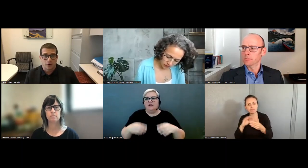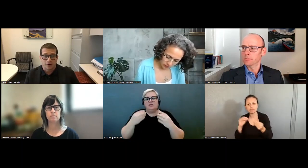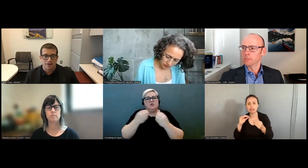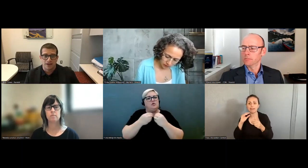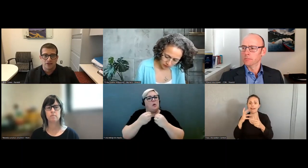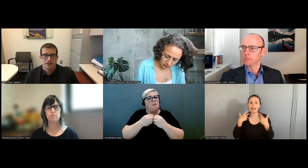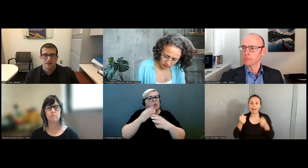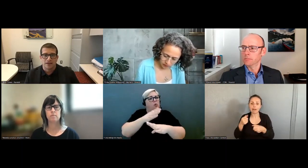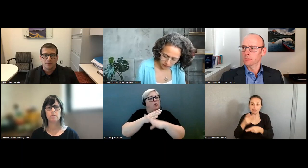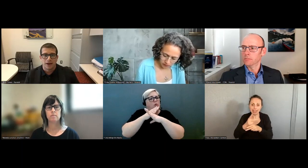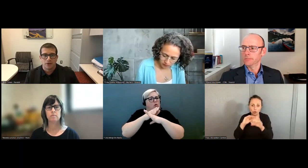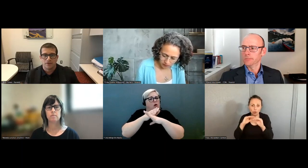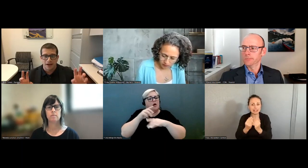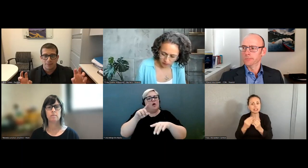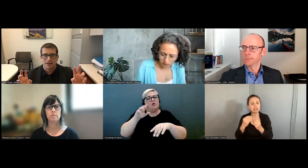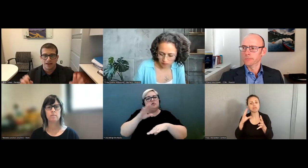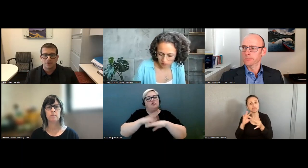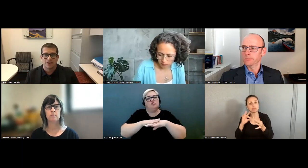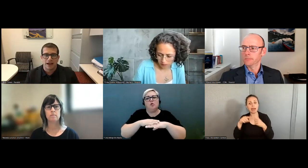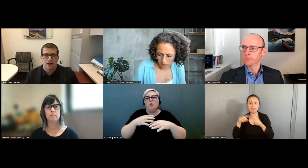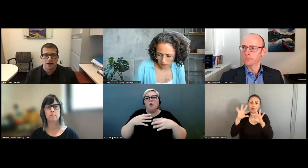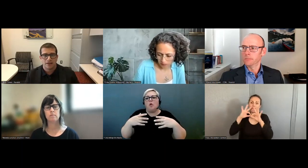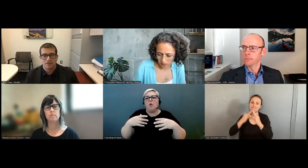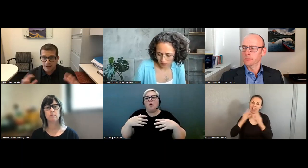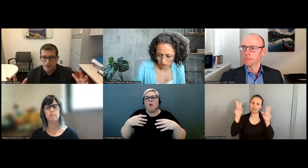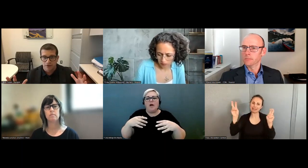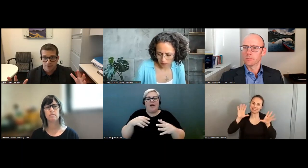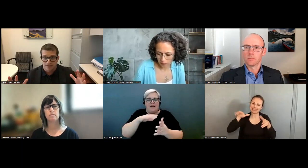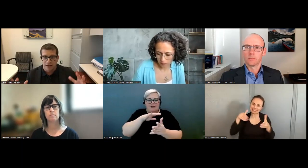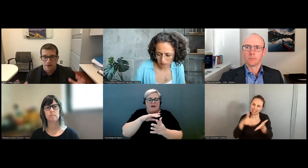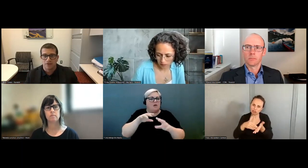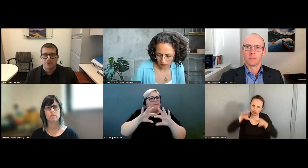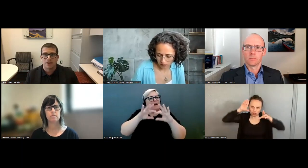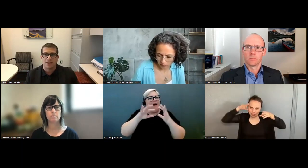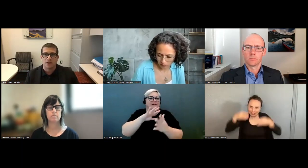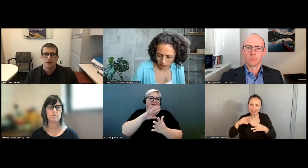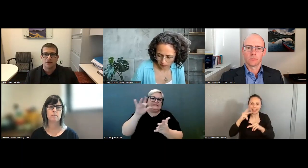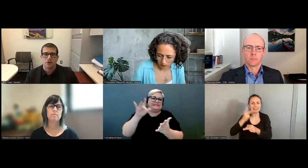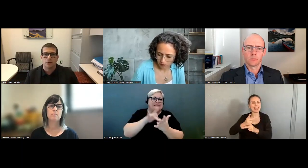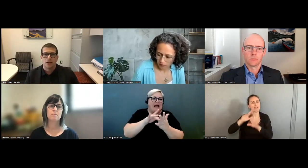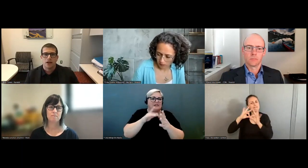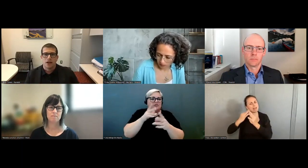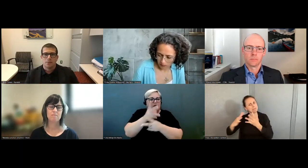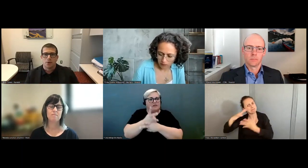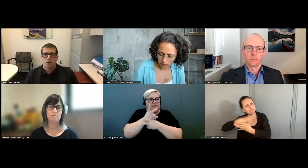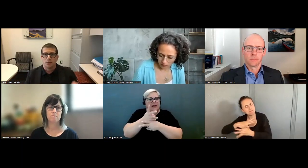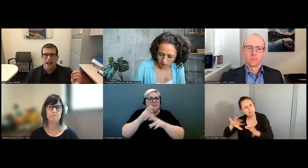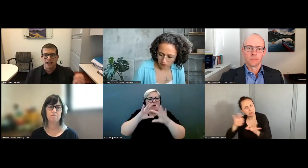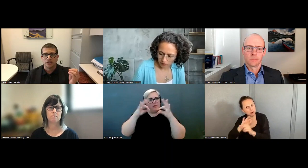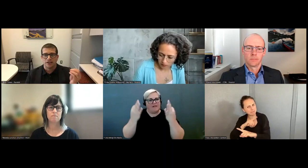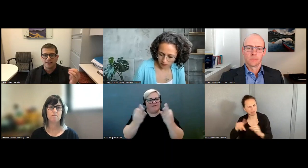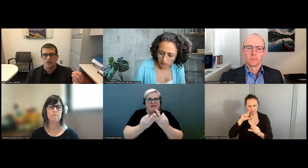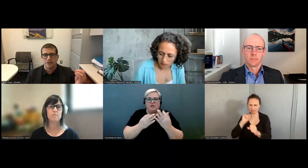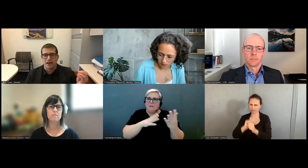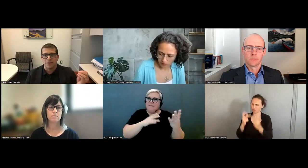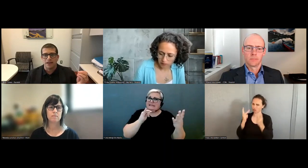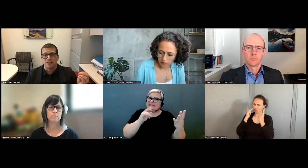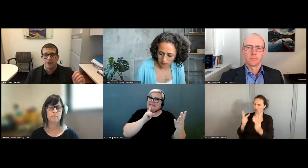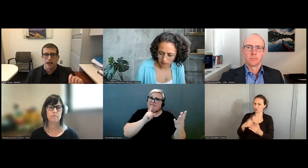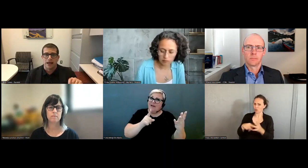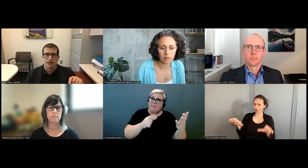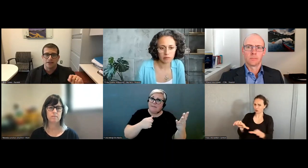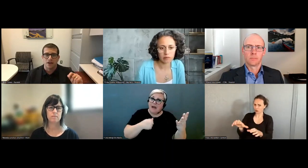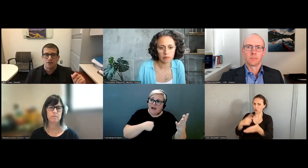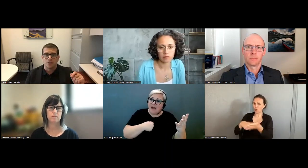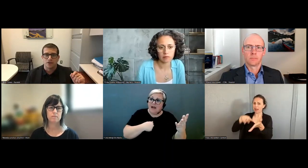healthcare organizations about family-centered care, that families are at the center of everything that we do. But when we actually assess what that means